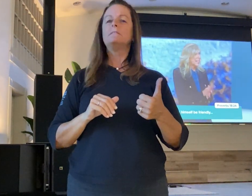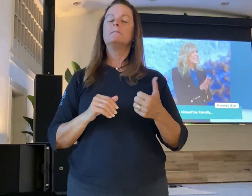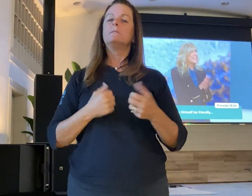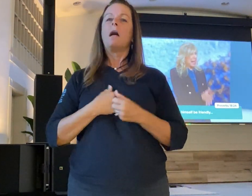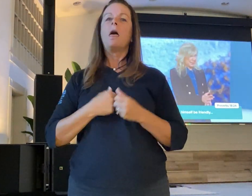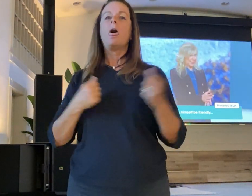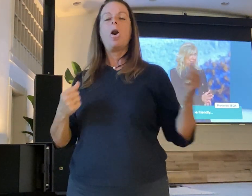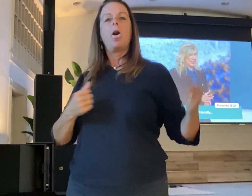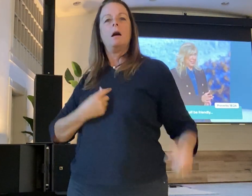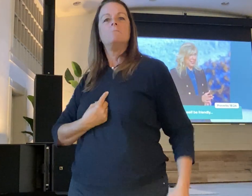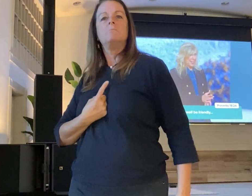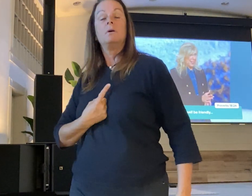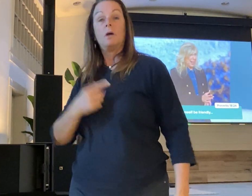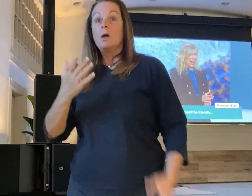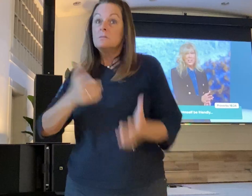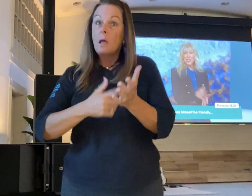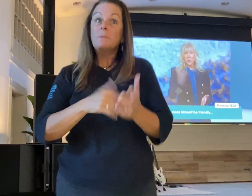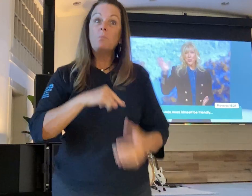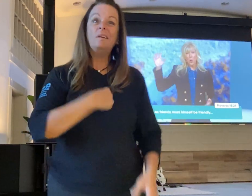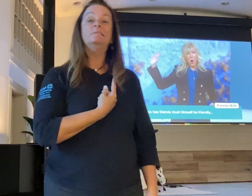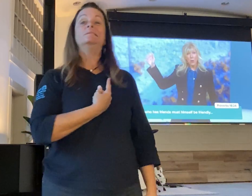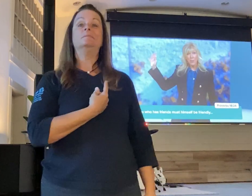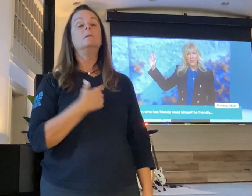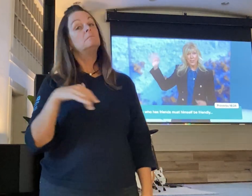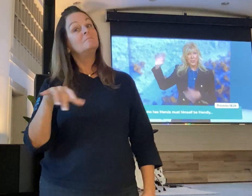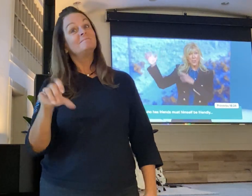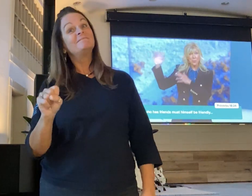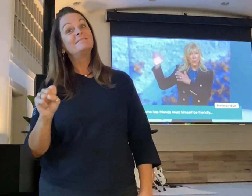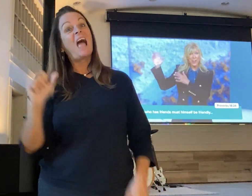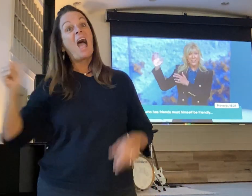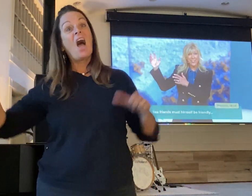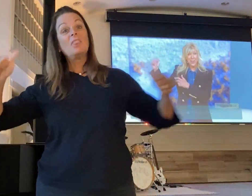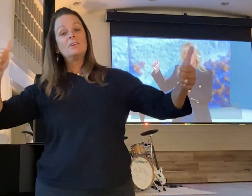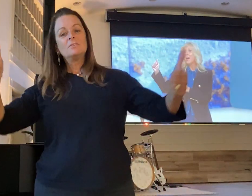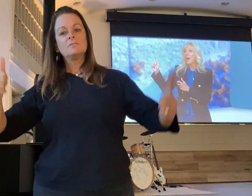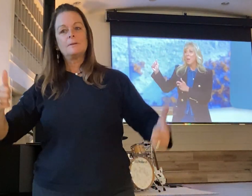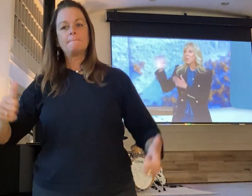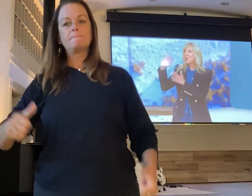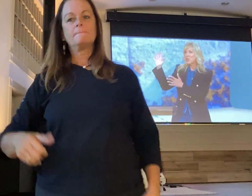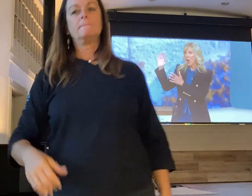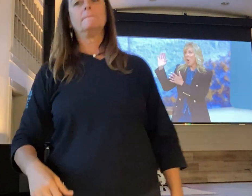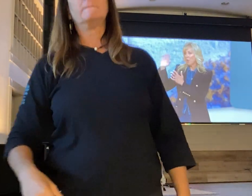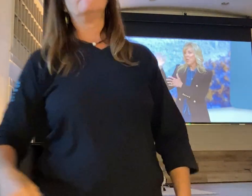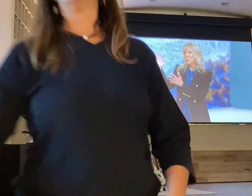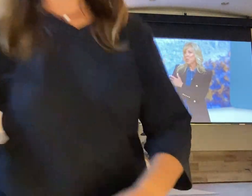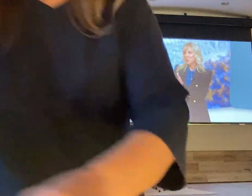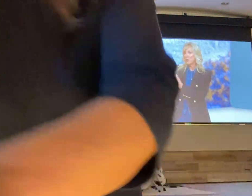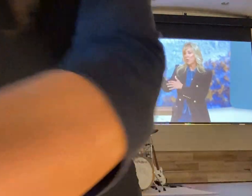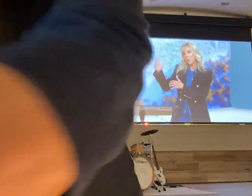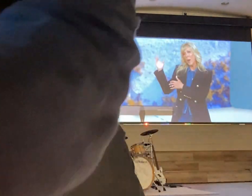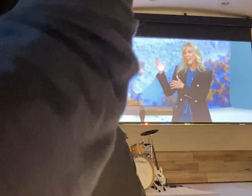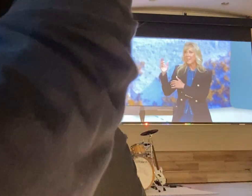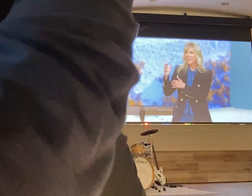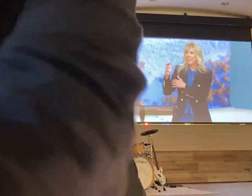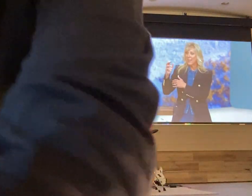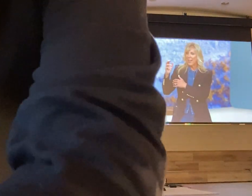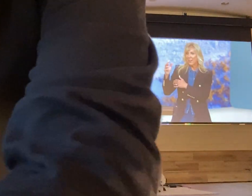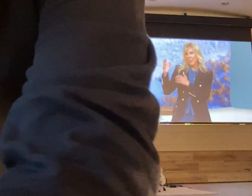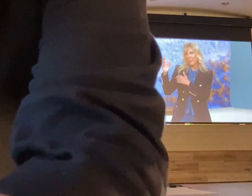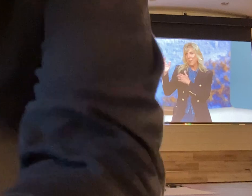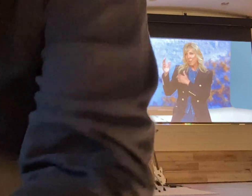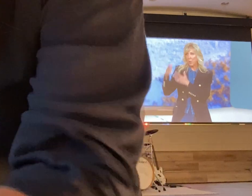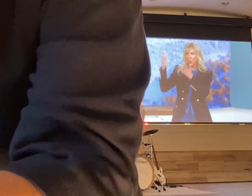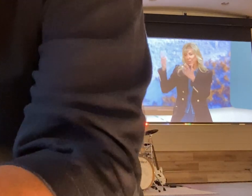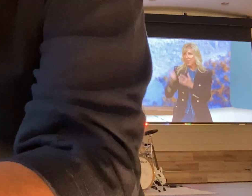hurt? Yes. I just shared with you all of the good points. Our friendships are built on